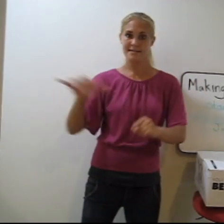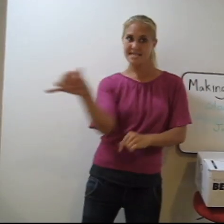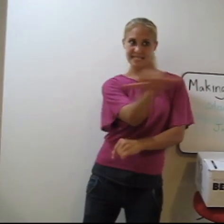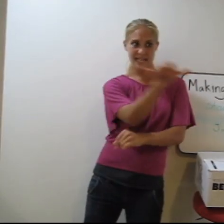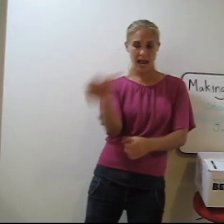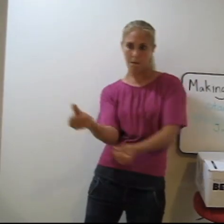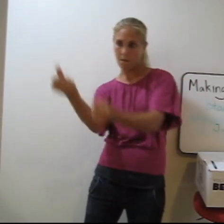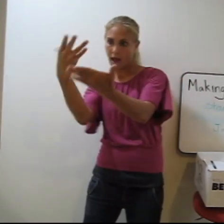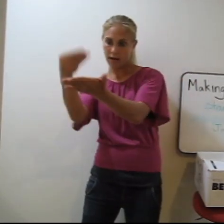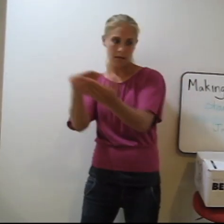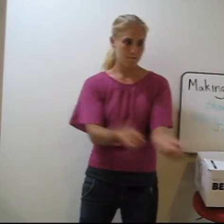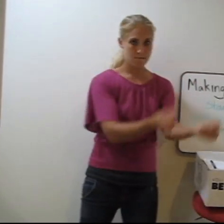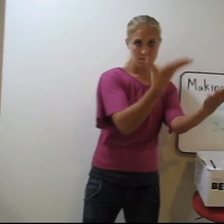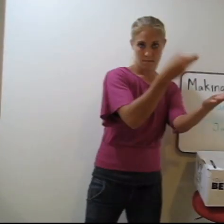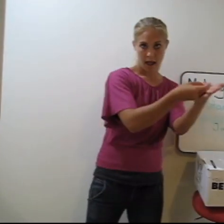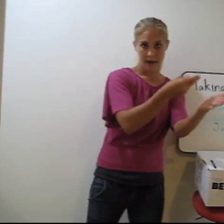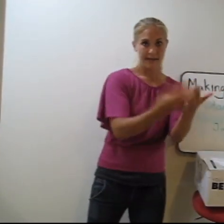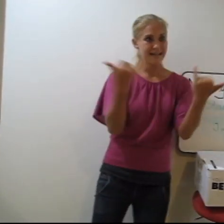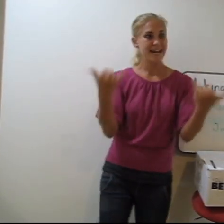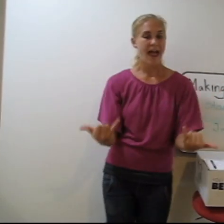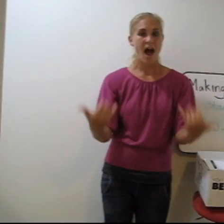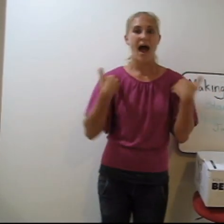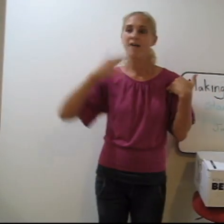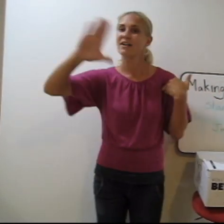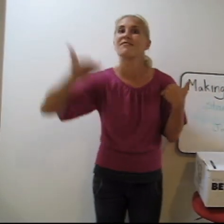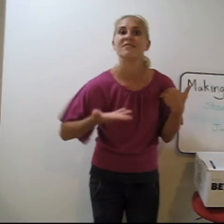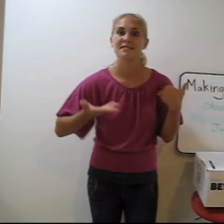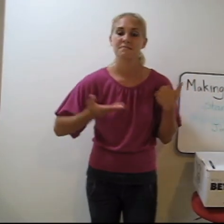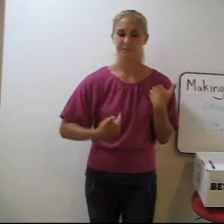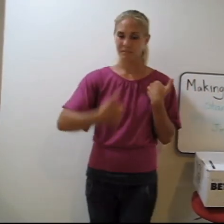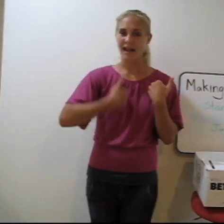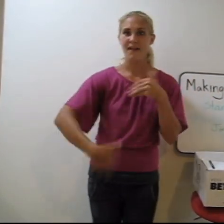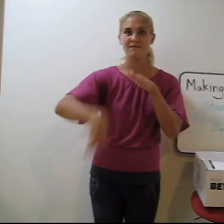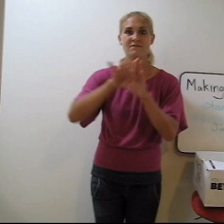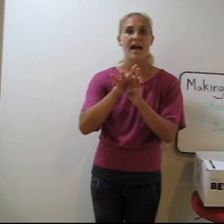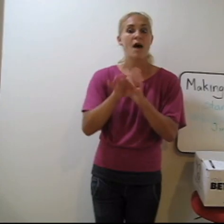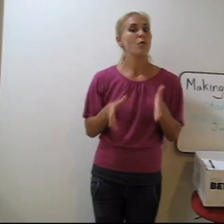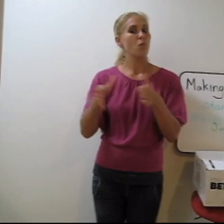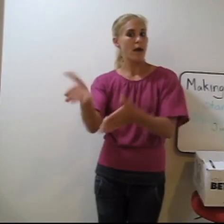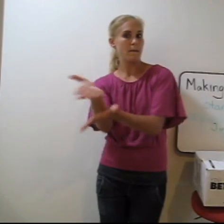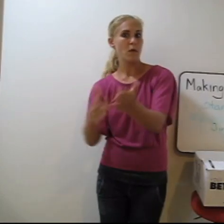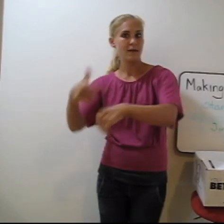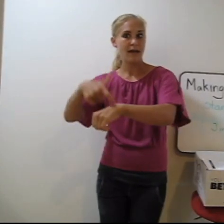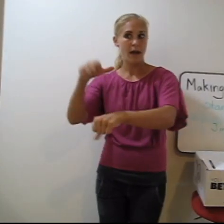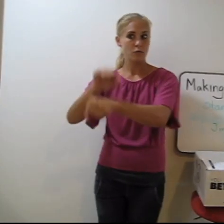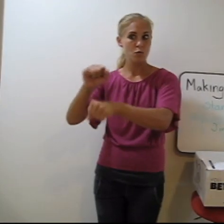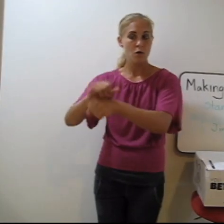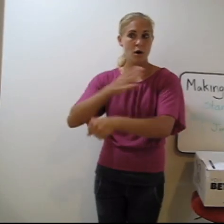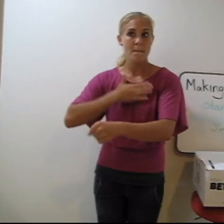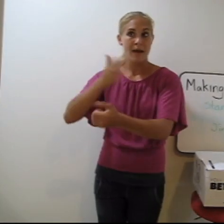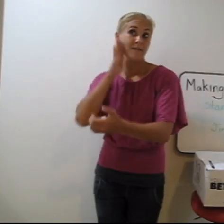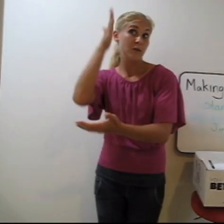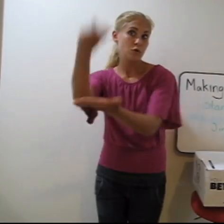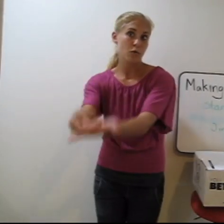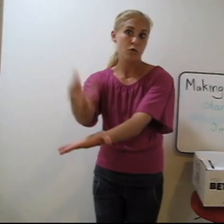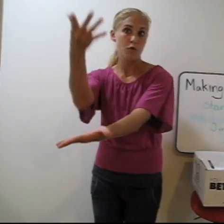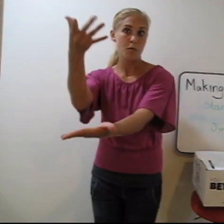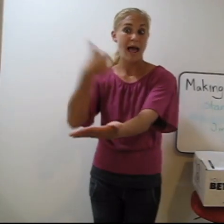Now I've got an incredible invitation. I found a way part-time to work on my fortune, and I'm making as much money at that as I am